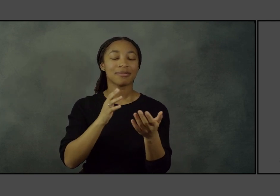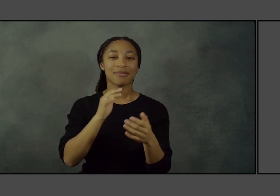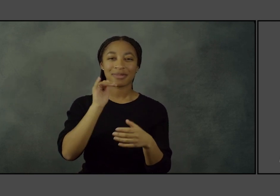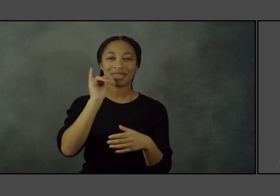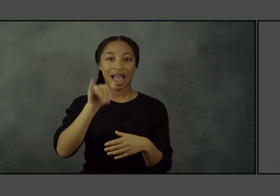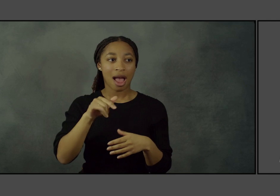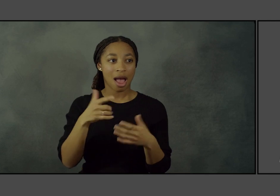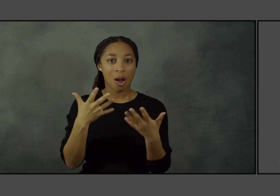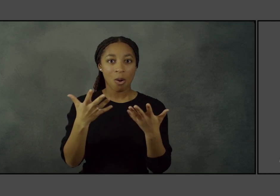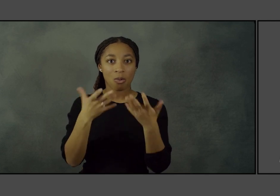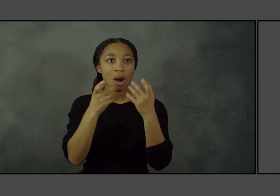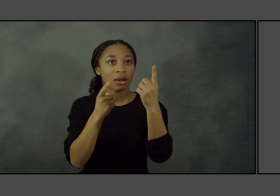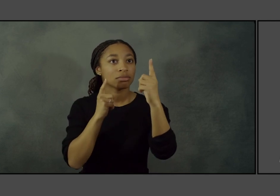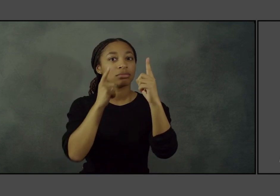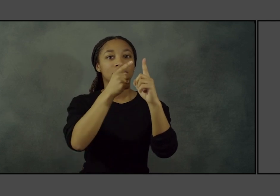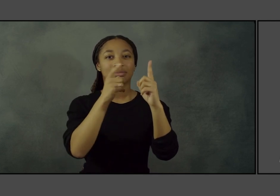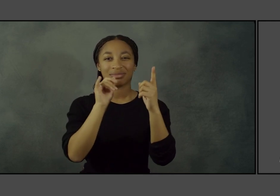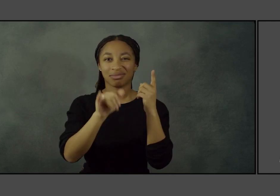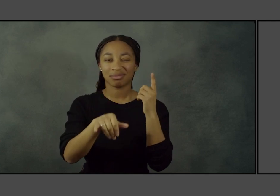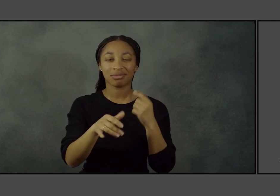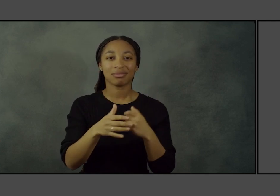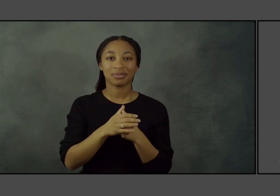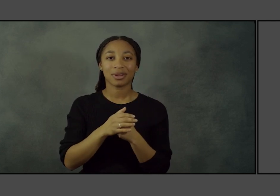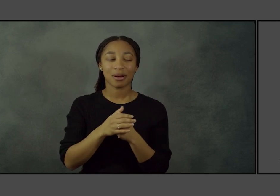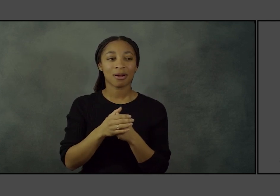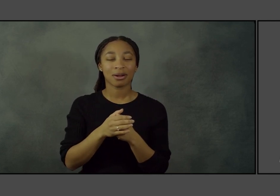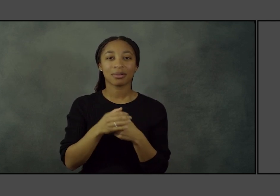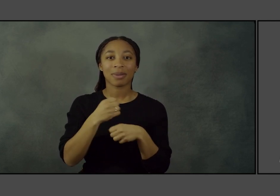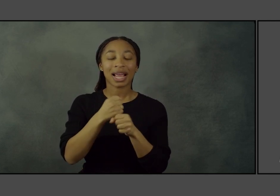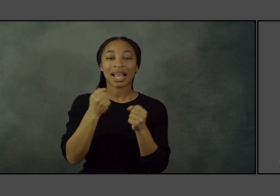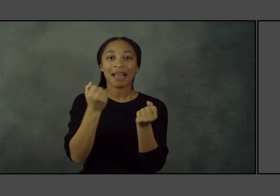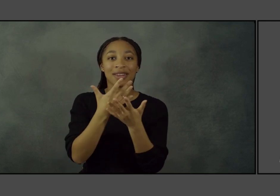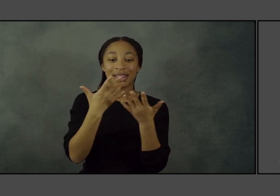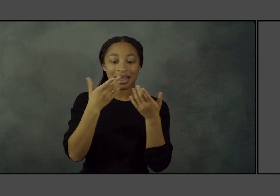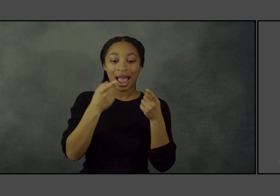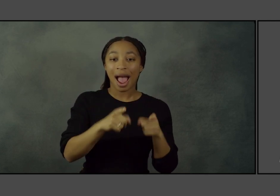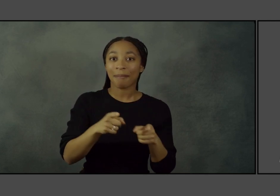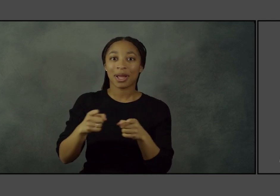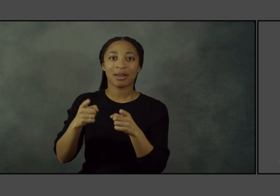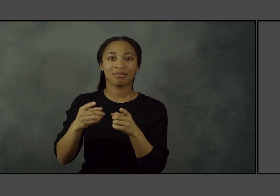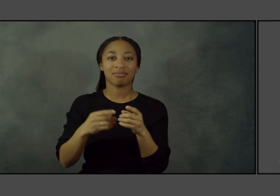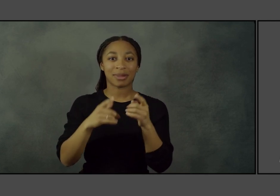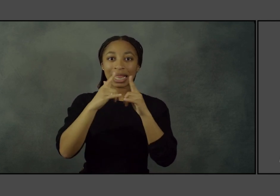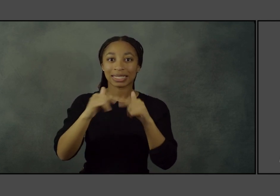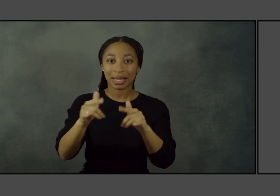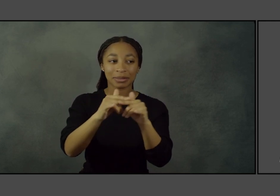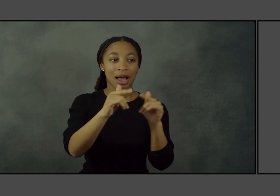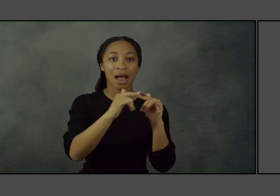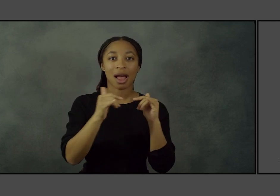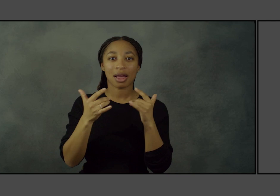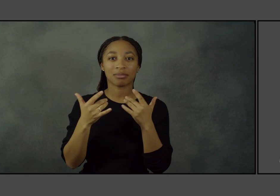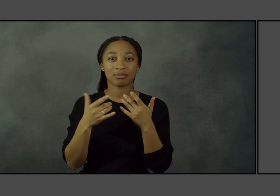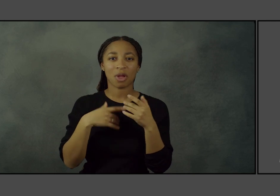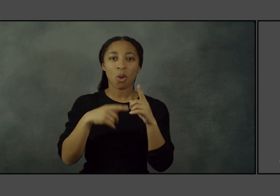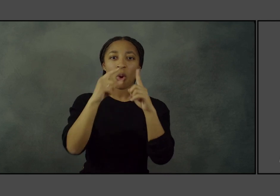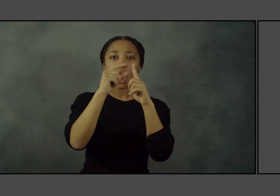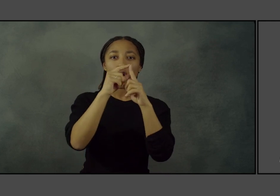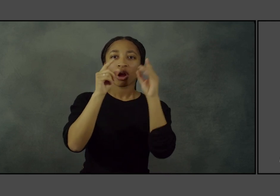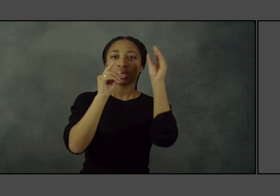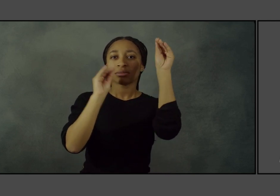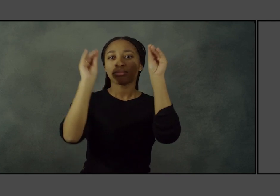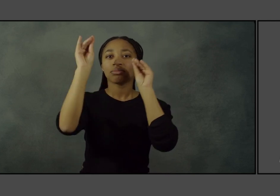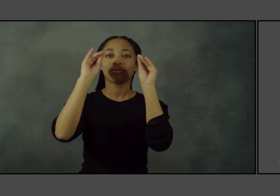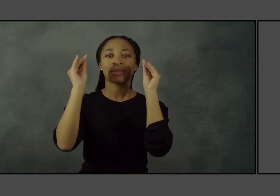one thing happen at the same time, which is the thing that we're trying to do out of words. So I would love